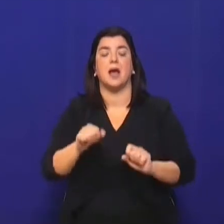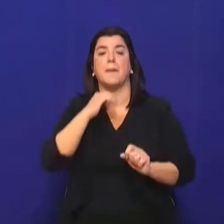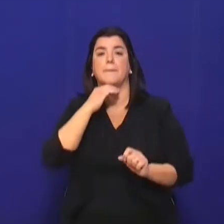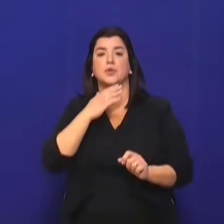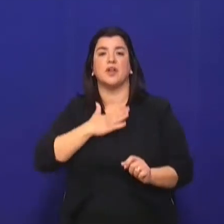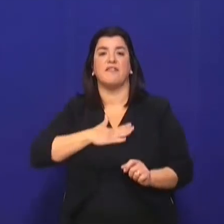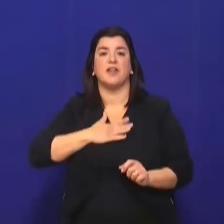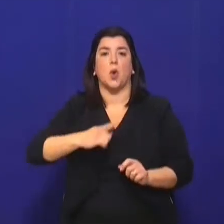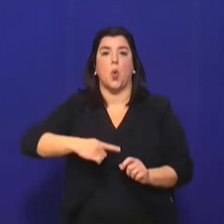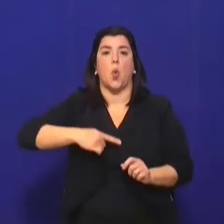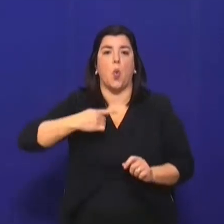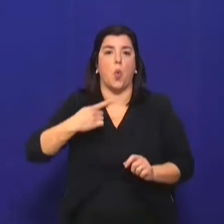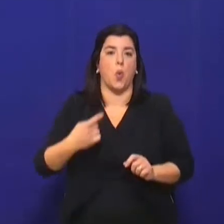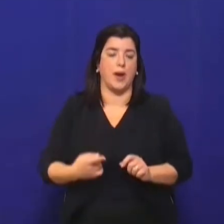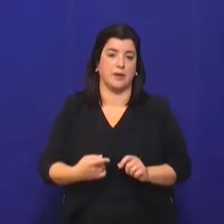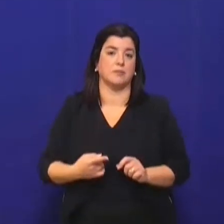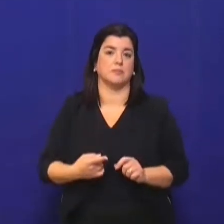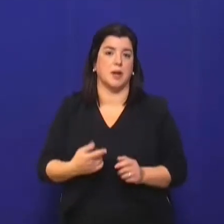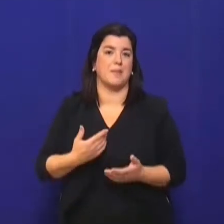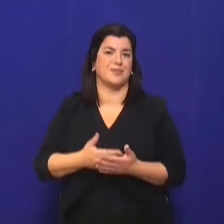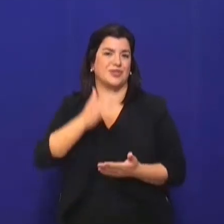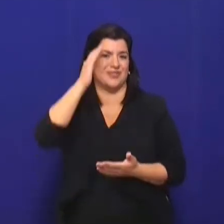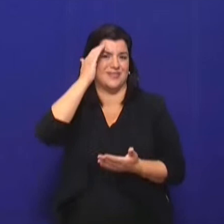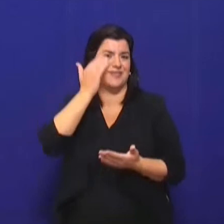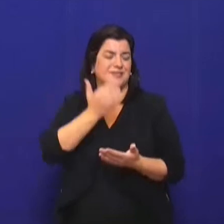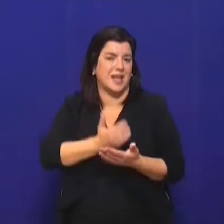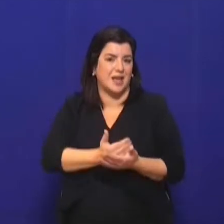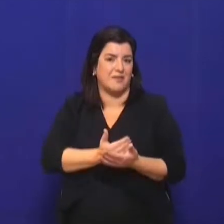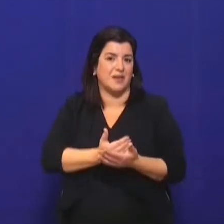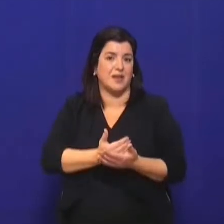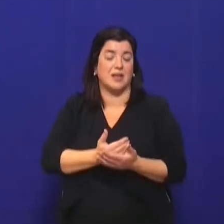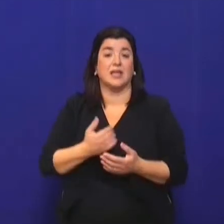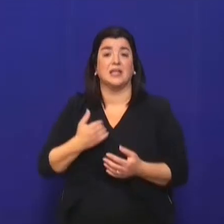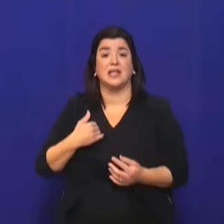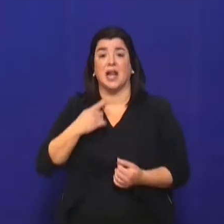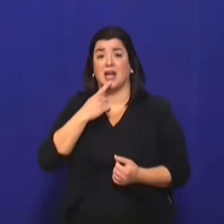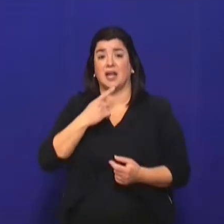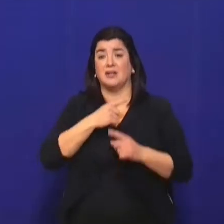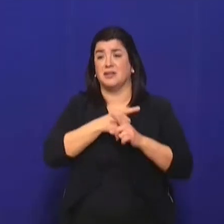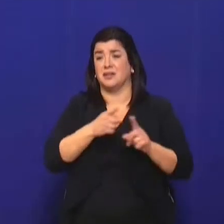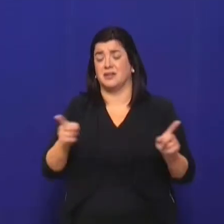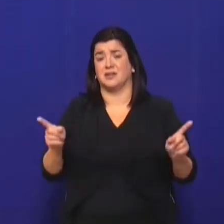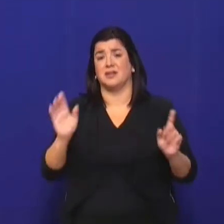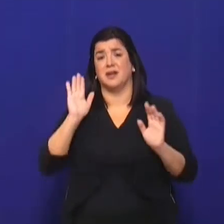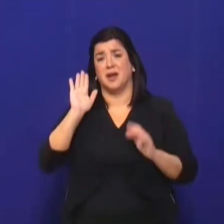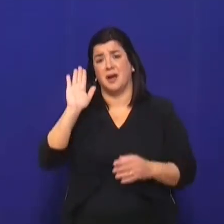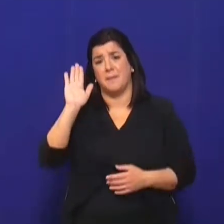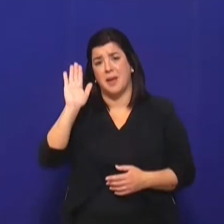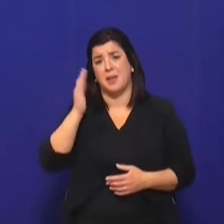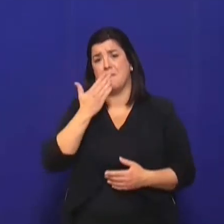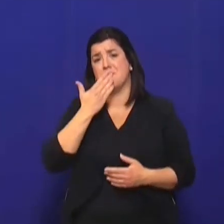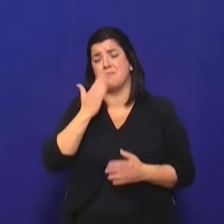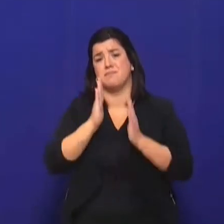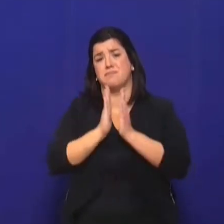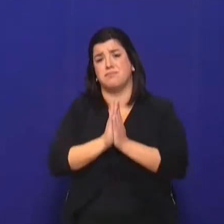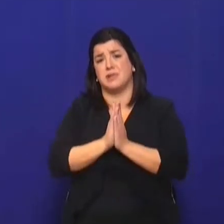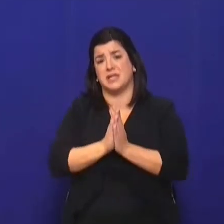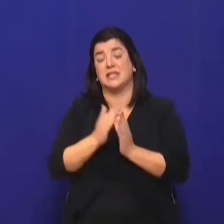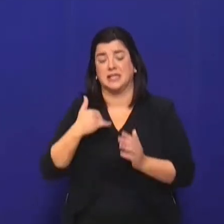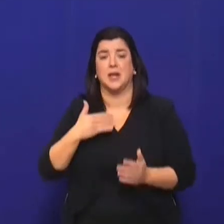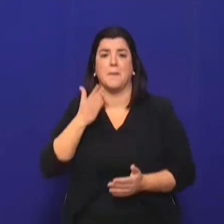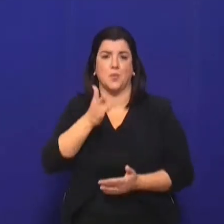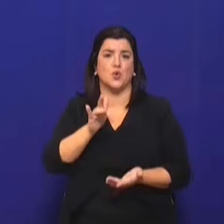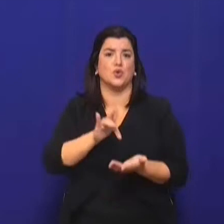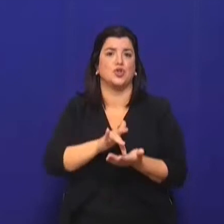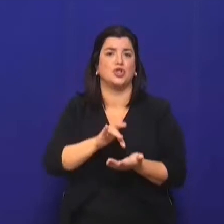side effects dak il-ħin propju għas-safety tal-persuna. Ġifier minn hawn nista' nerġa' nappella lil kulħadd. Jien kont qiegħda fiċ-ċentri ta'